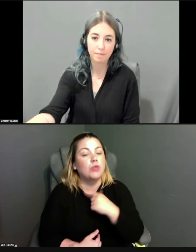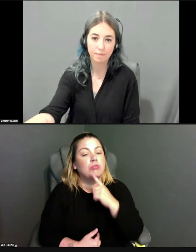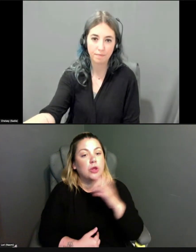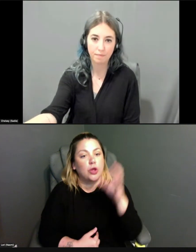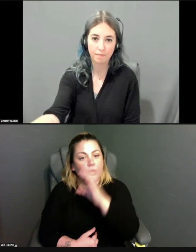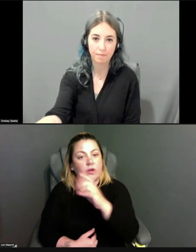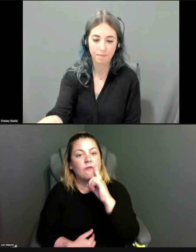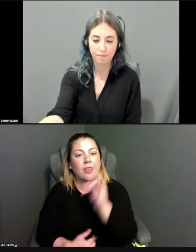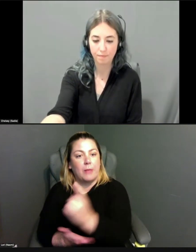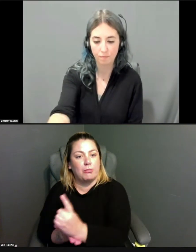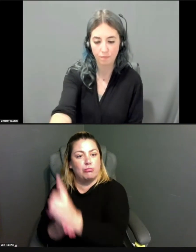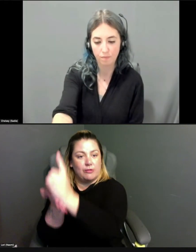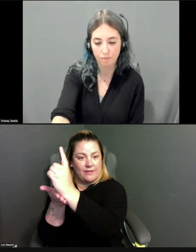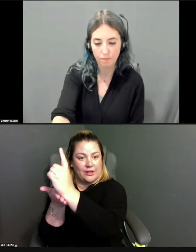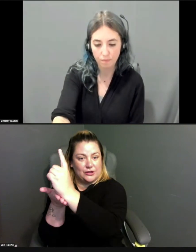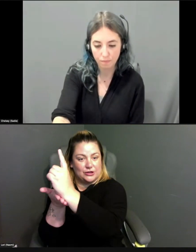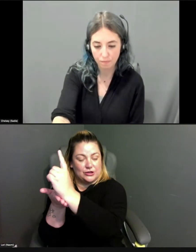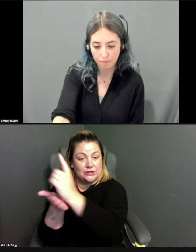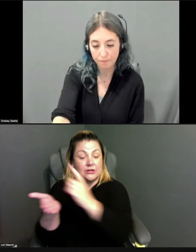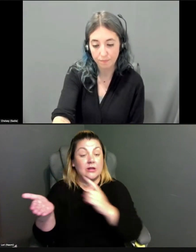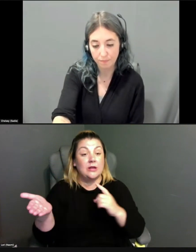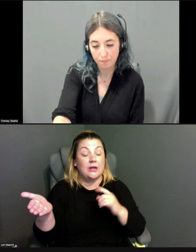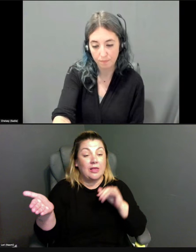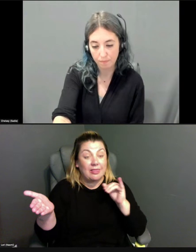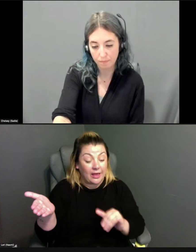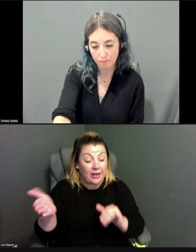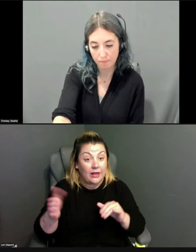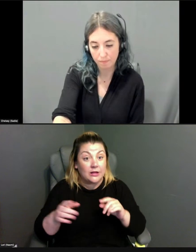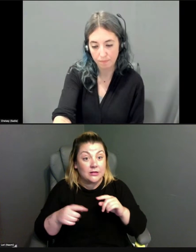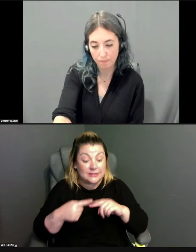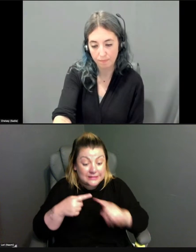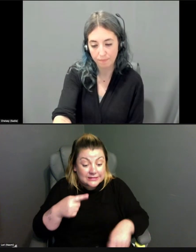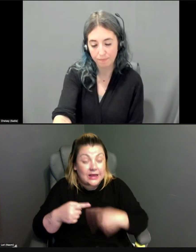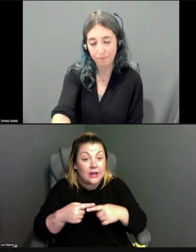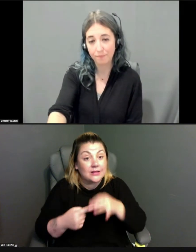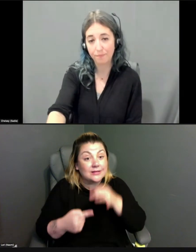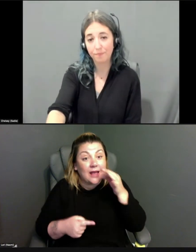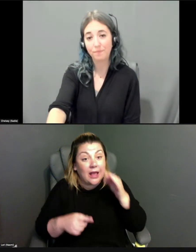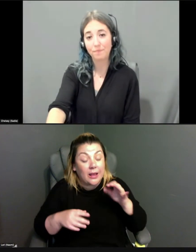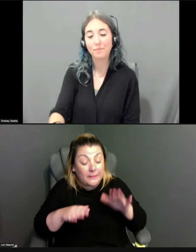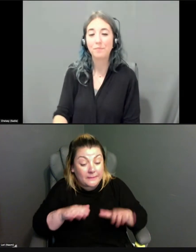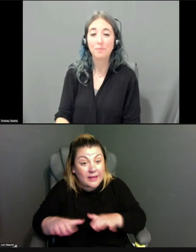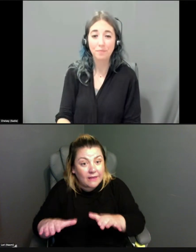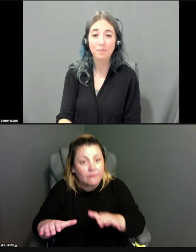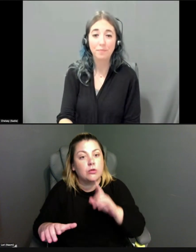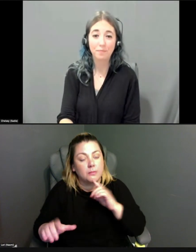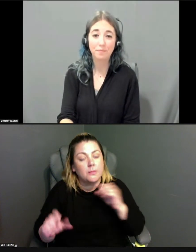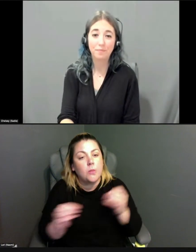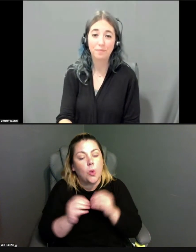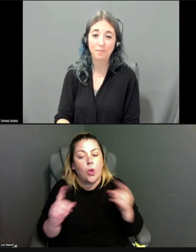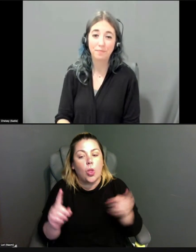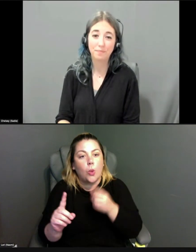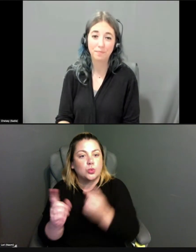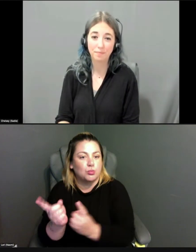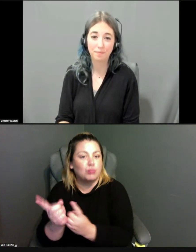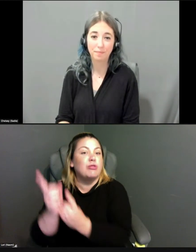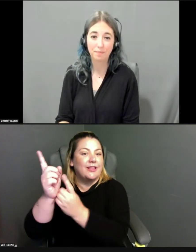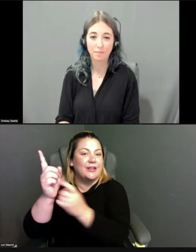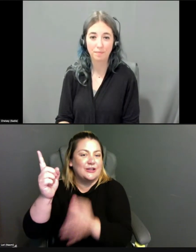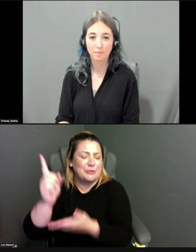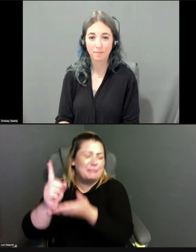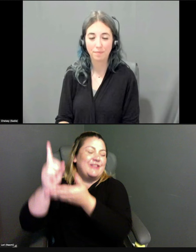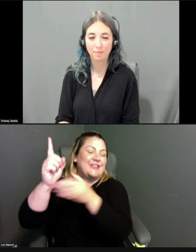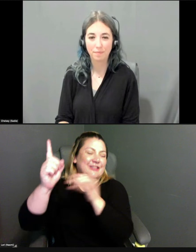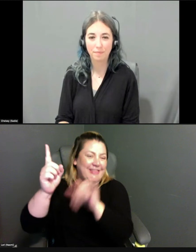of dieting gets us closer to those things. Yes. So that's why rejecting the diet mentality, divesting from